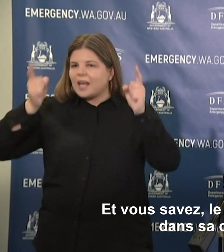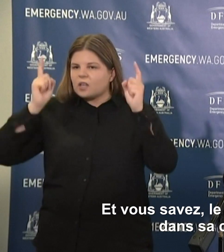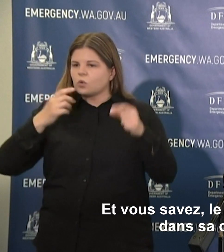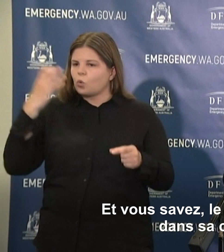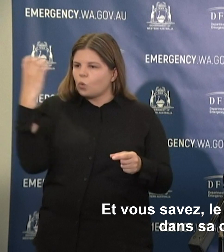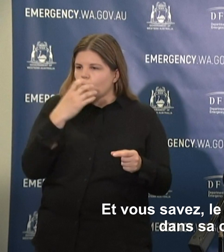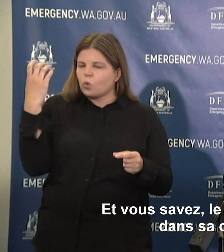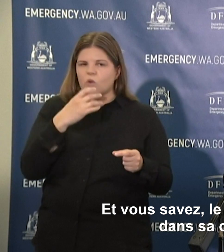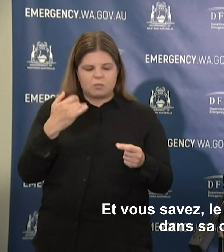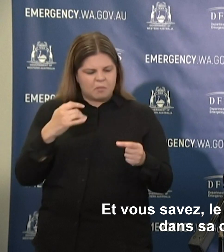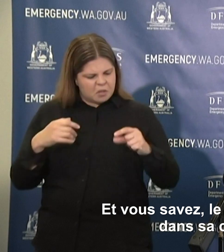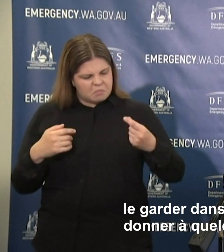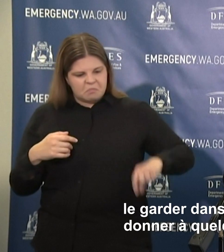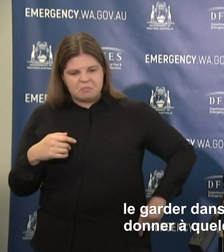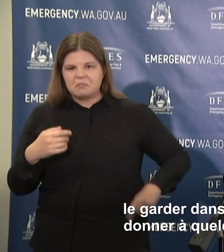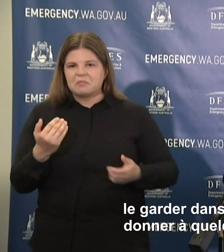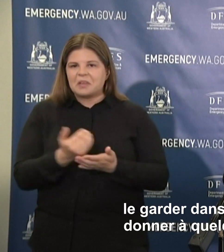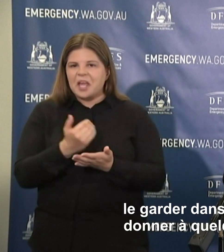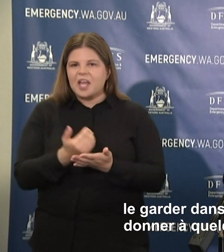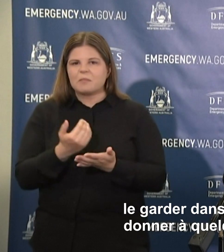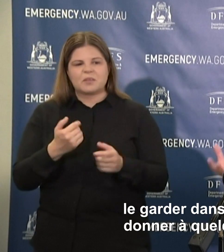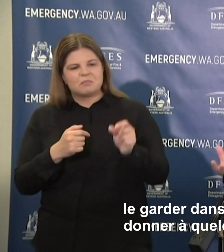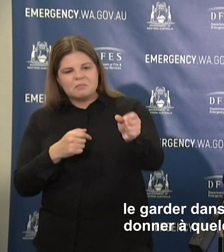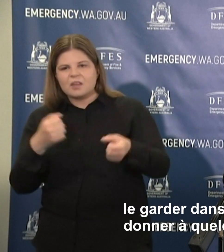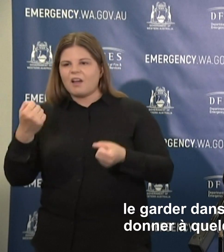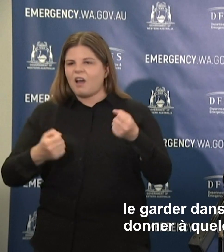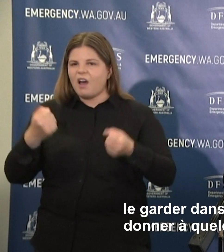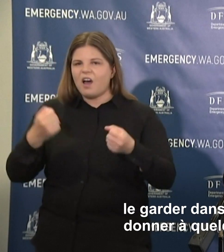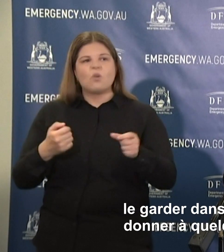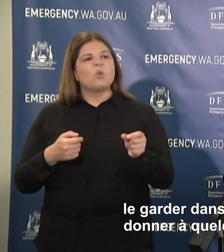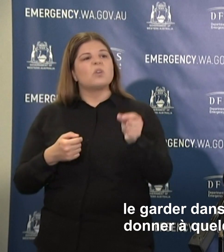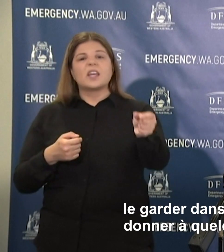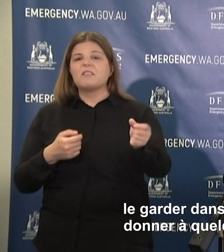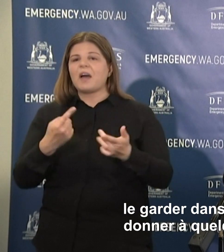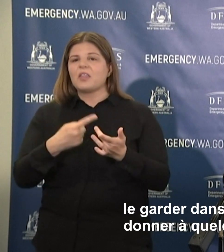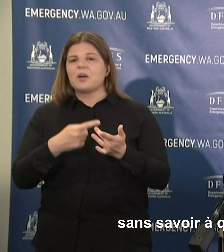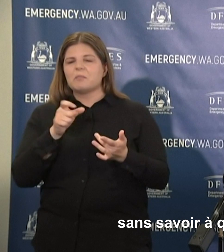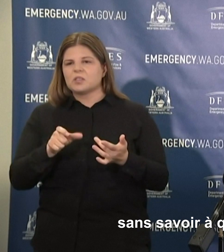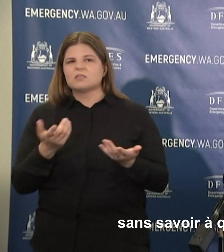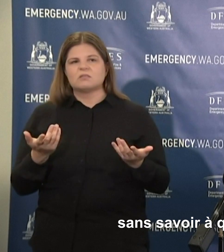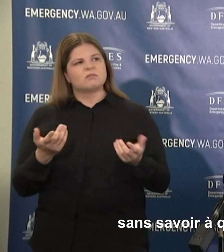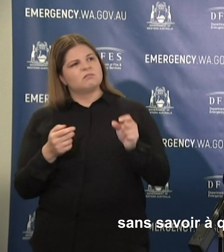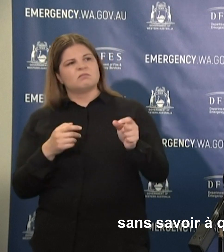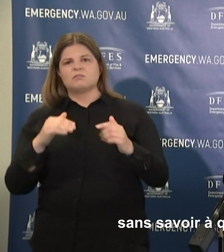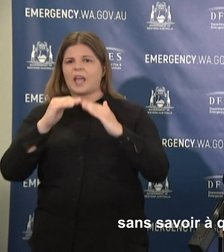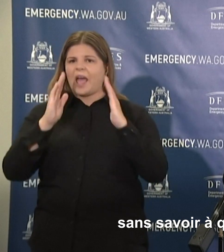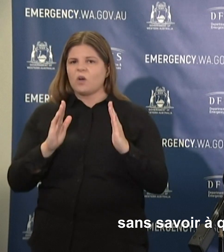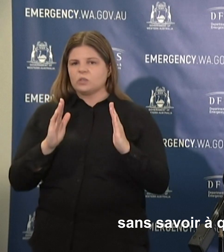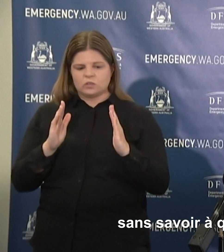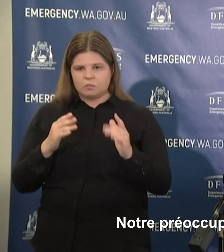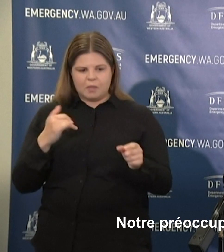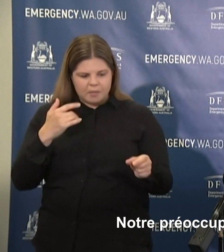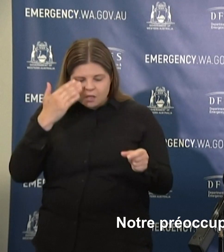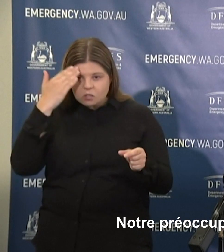it, put it in their room, keep it in the car, give it to somebody else, not